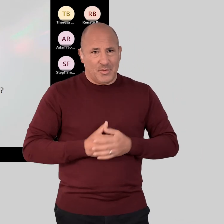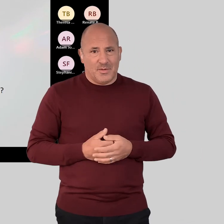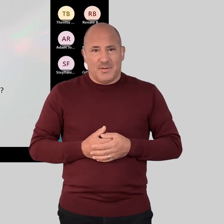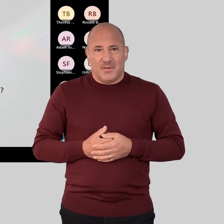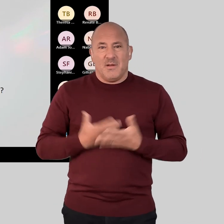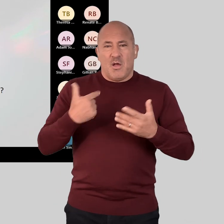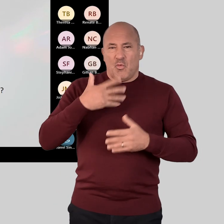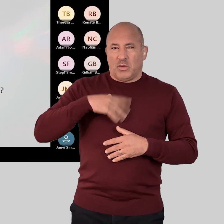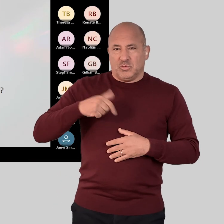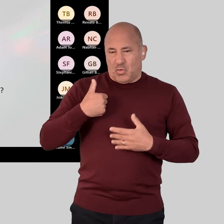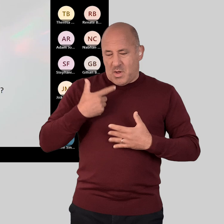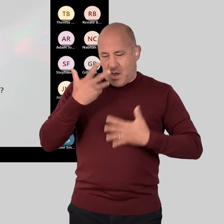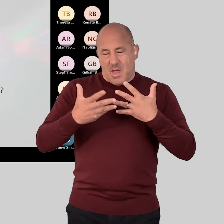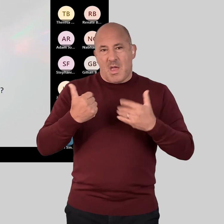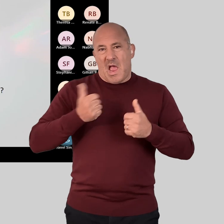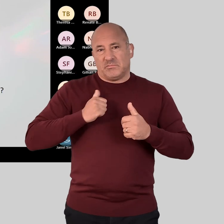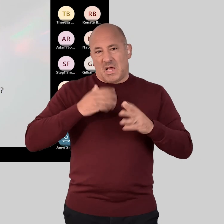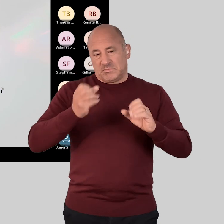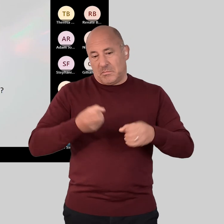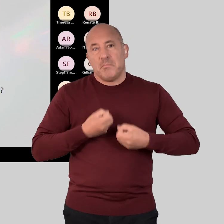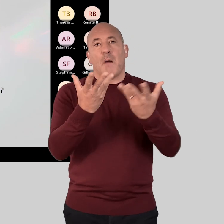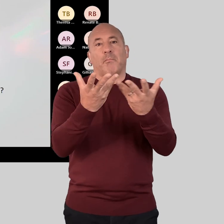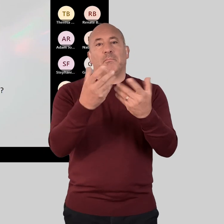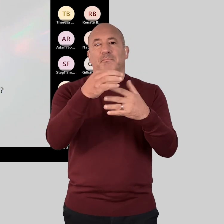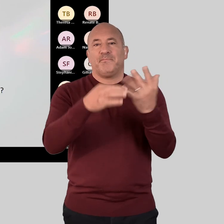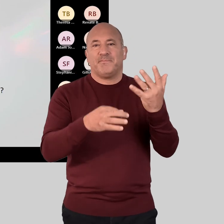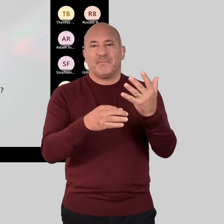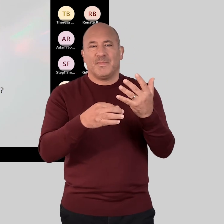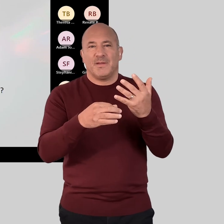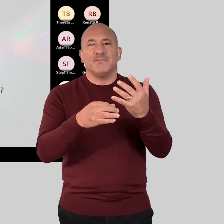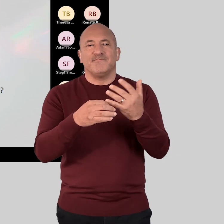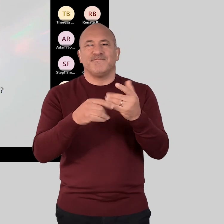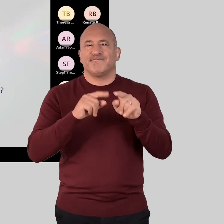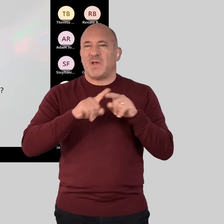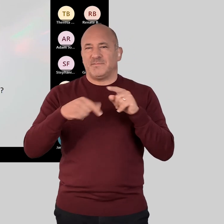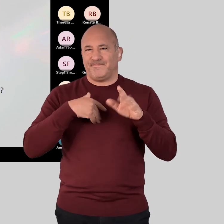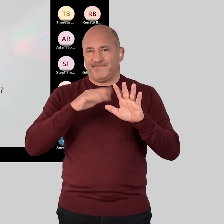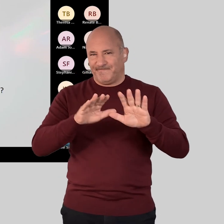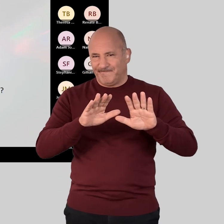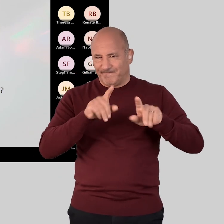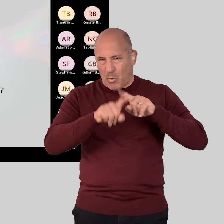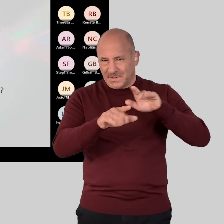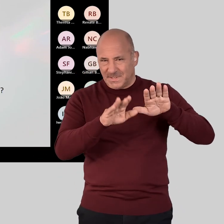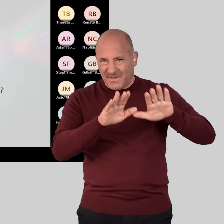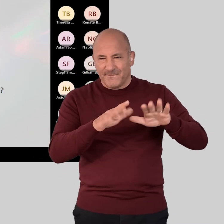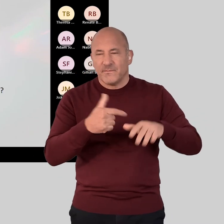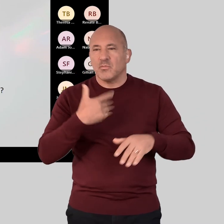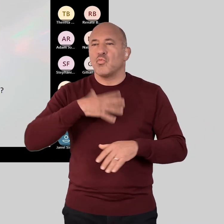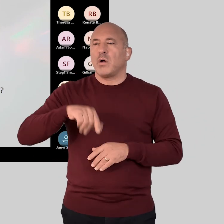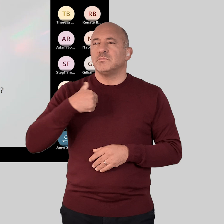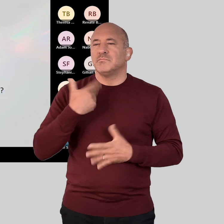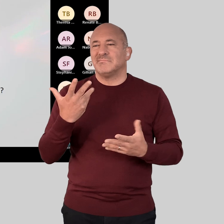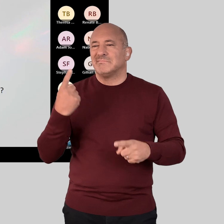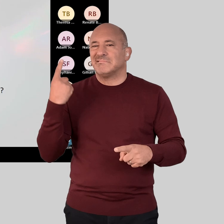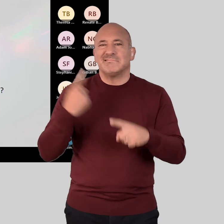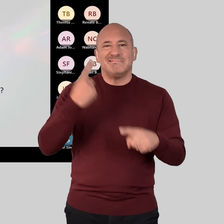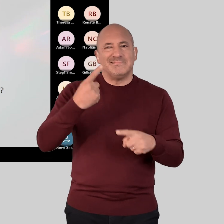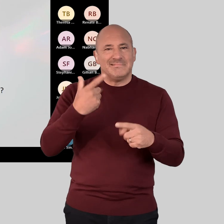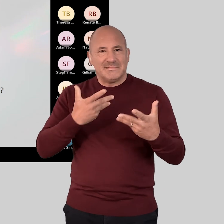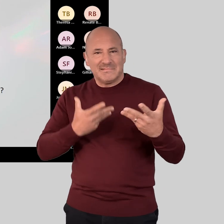Thanks. Thank you. I was going to talk a bit about some of the outputs, but I'm going to mostly leave that. But I just wanted